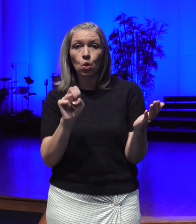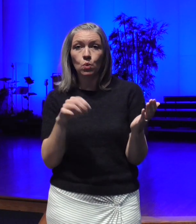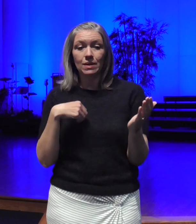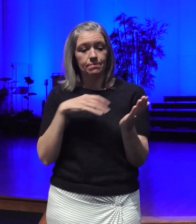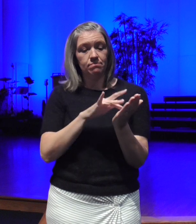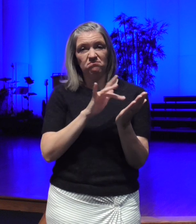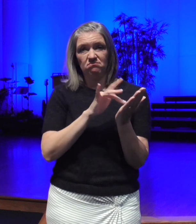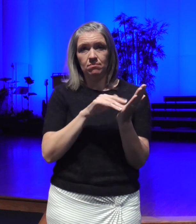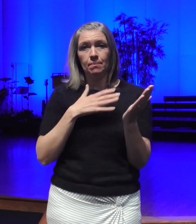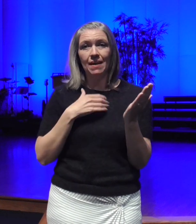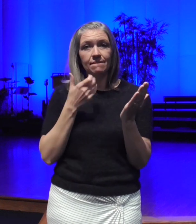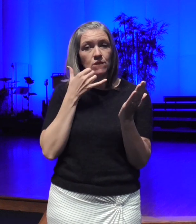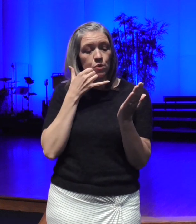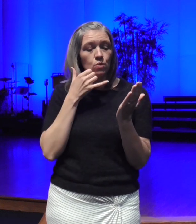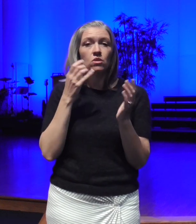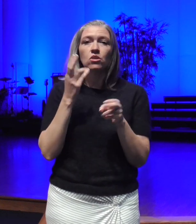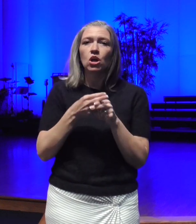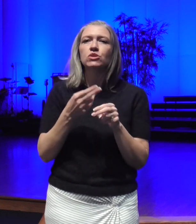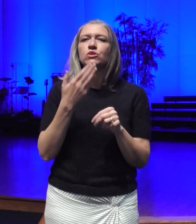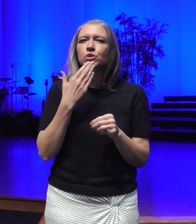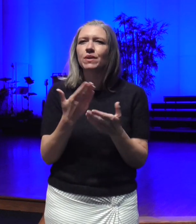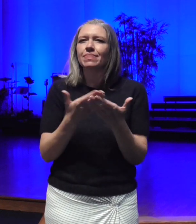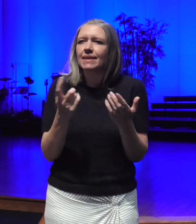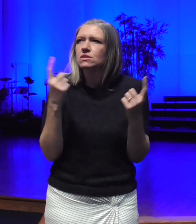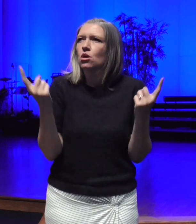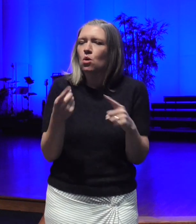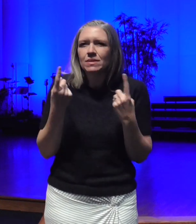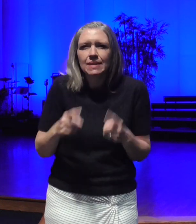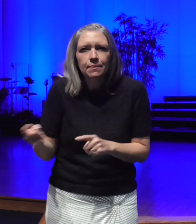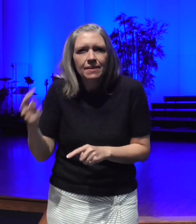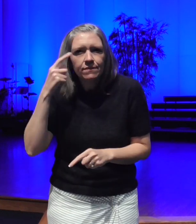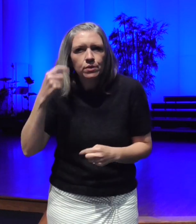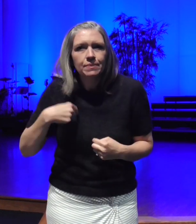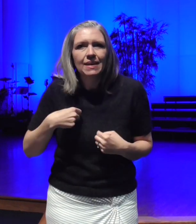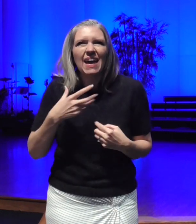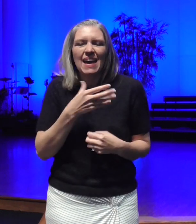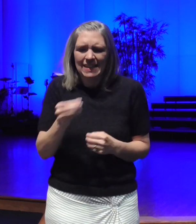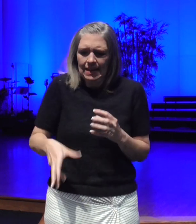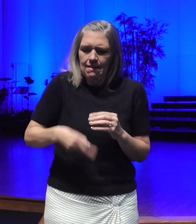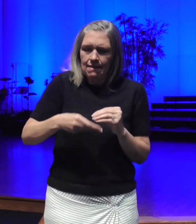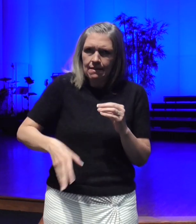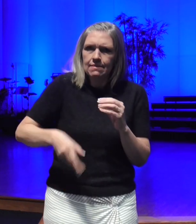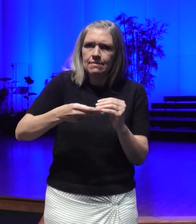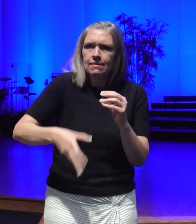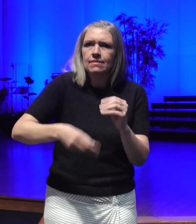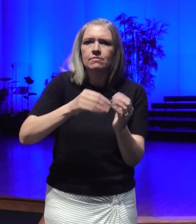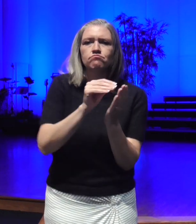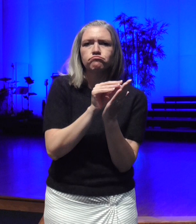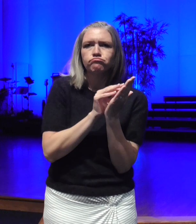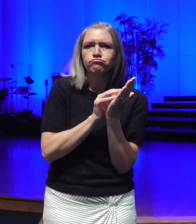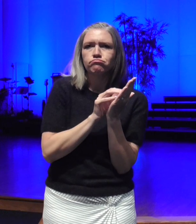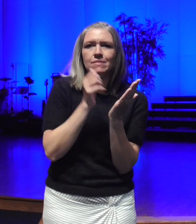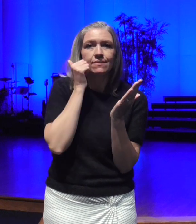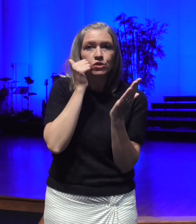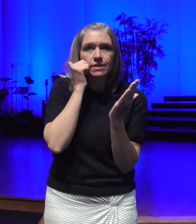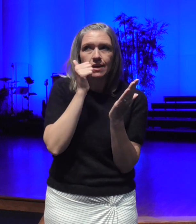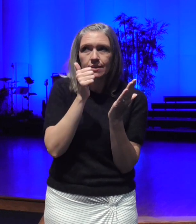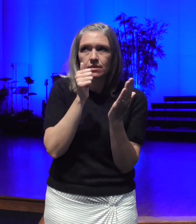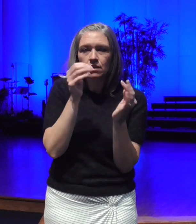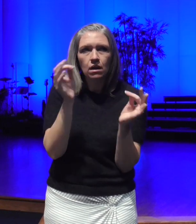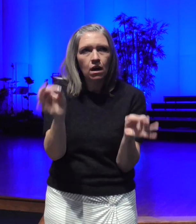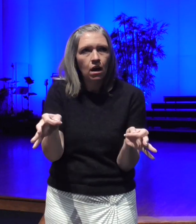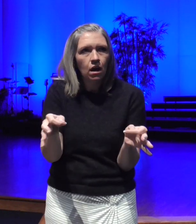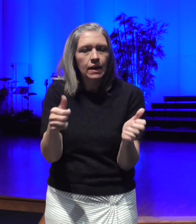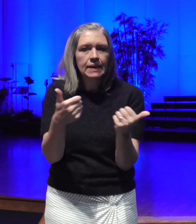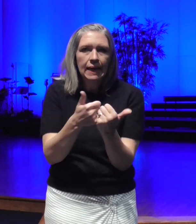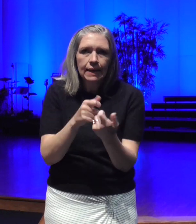called 'Good things are always happening to me,' and to purposefully add to it every day. Absolute